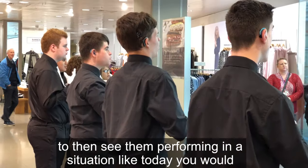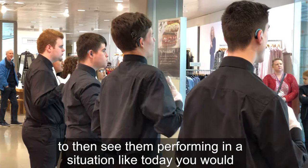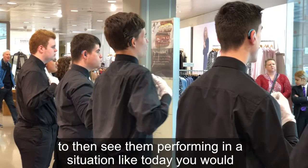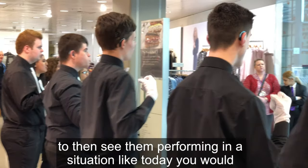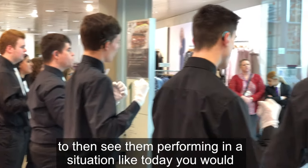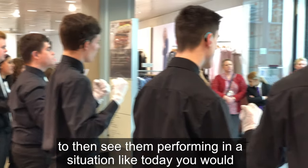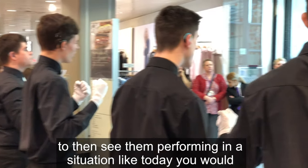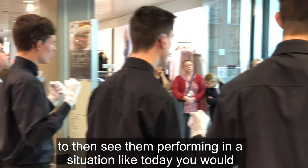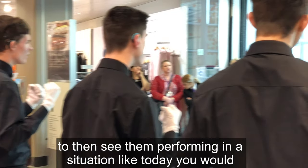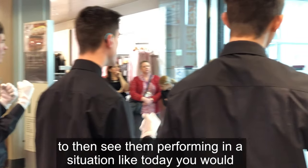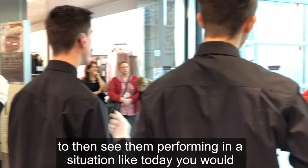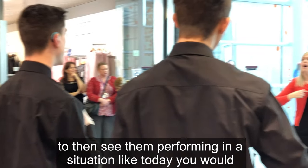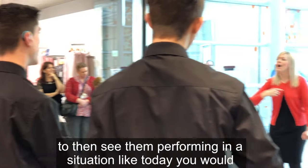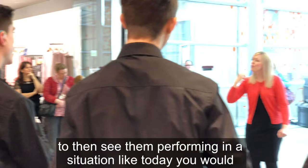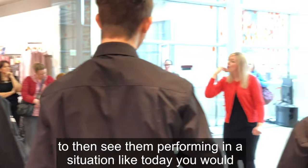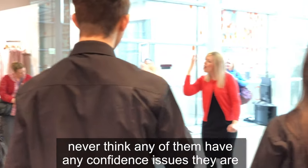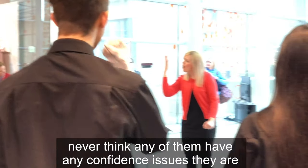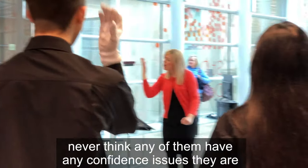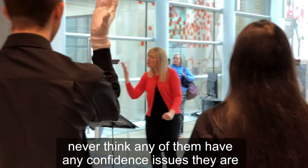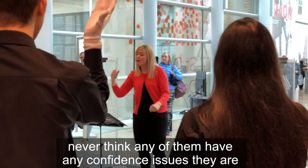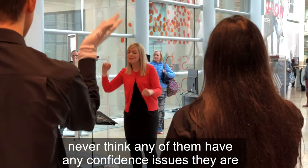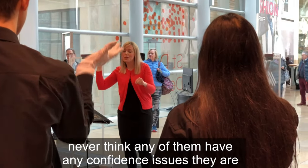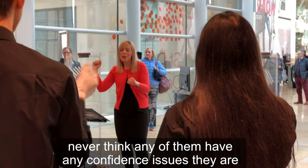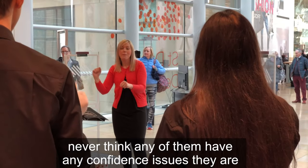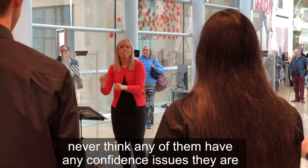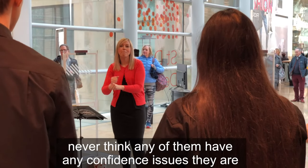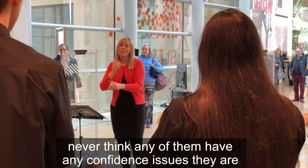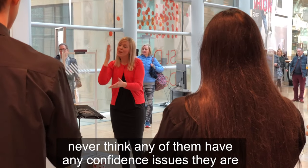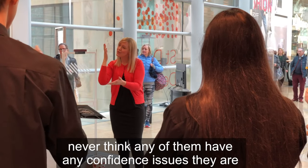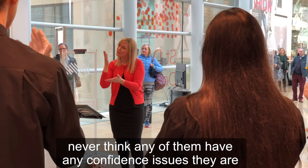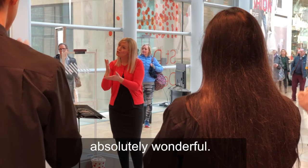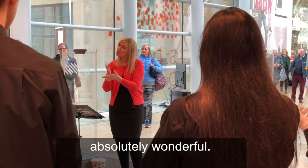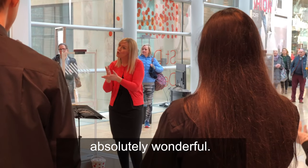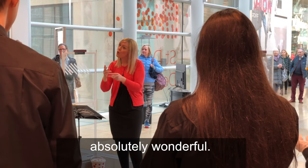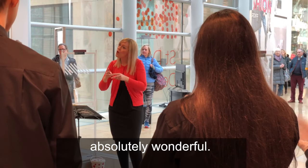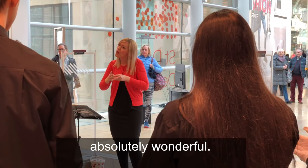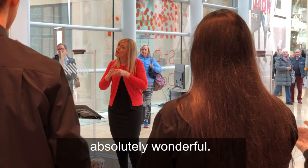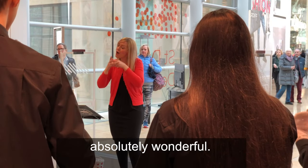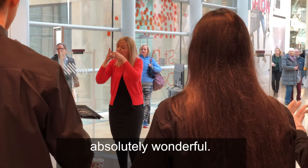situation like today, you would never think any of them got any confidence issues, they are absolutely wonderful.